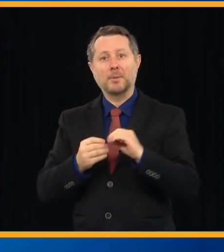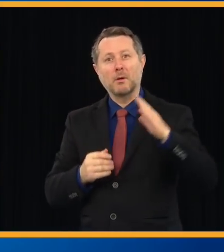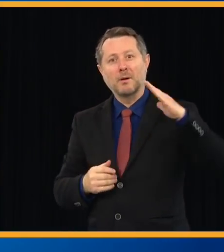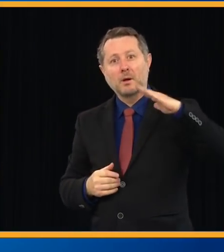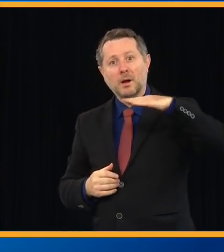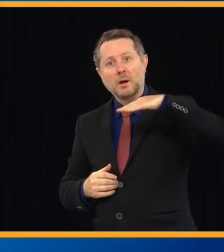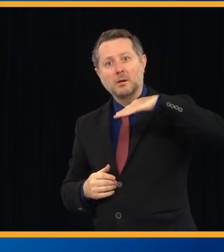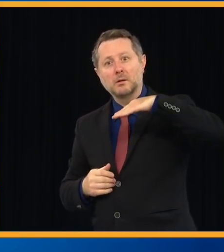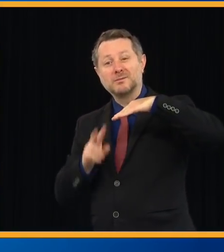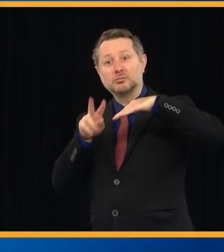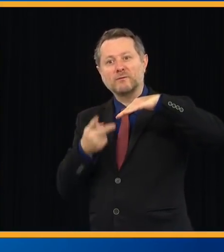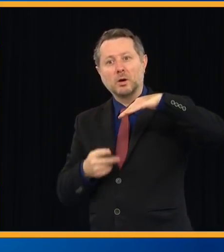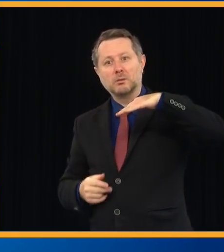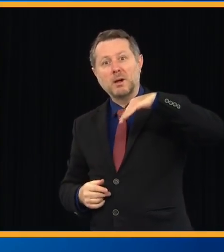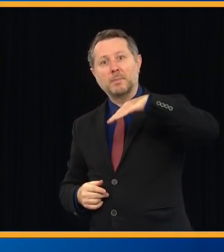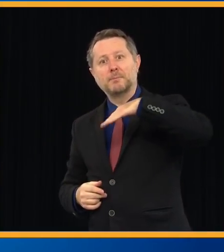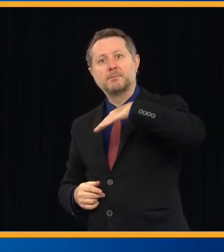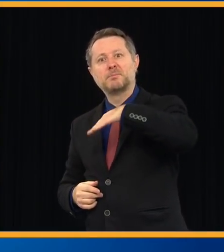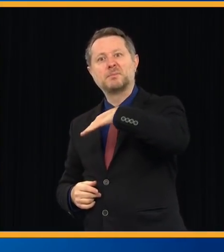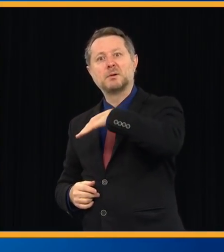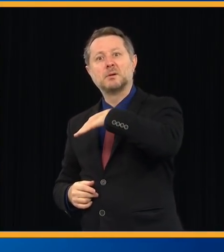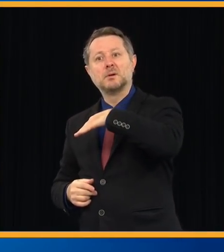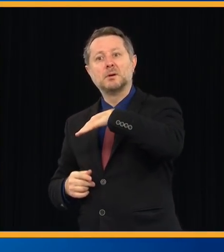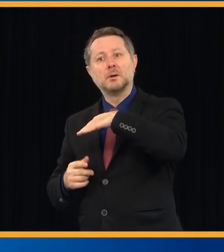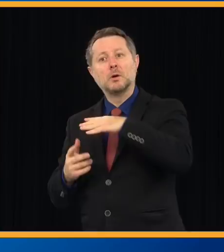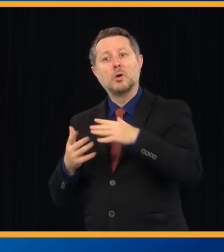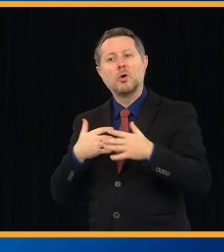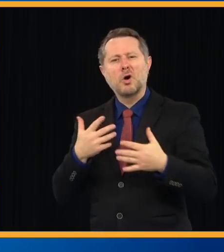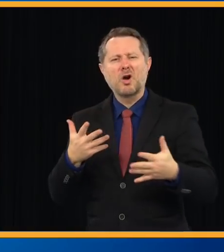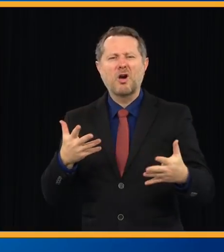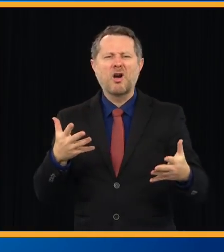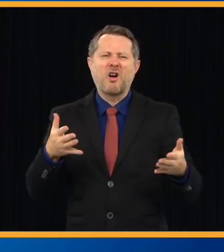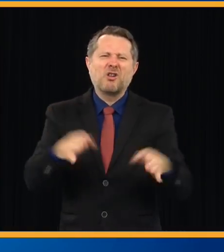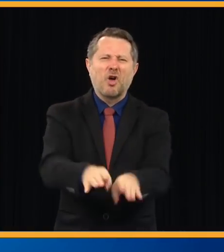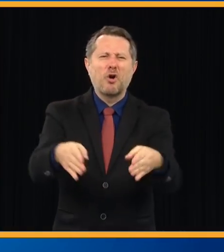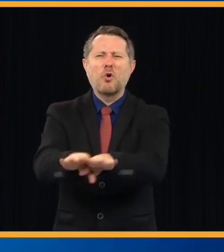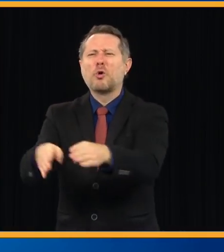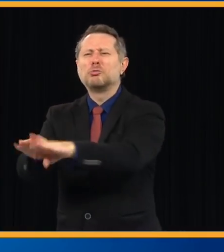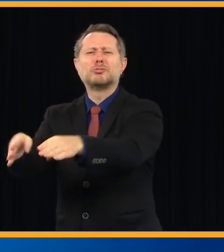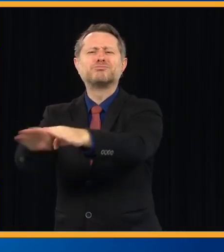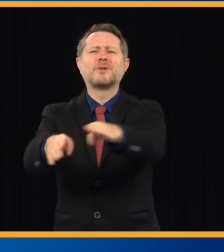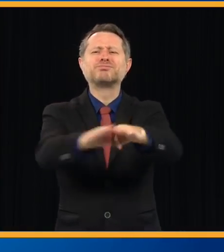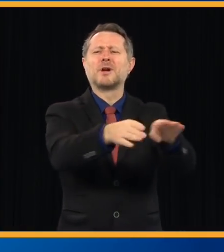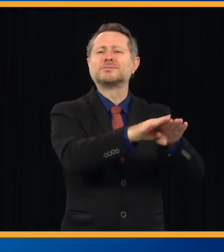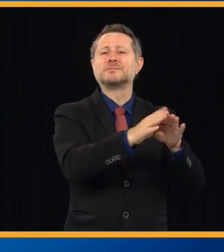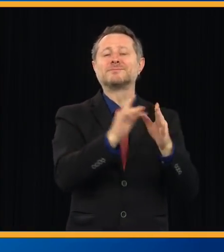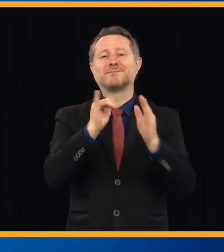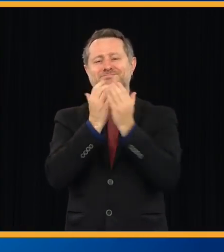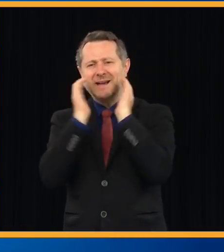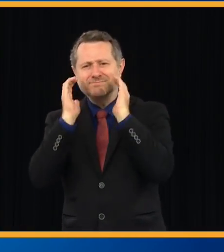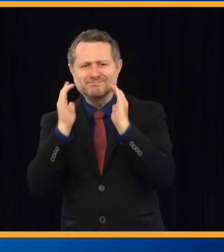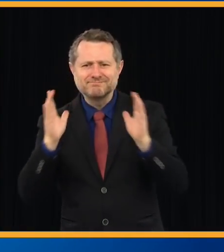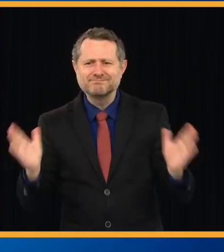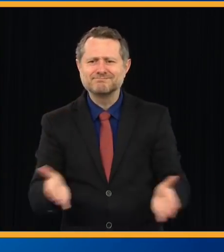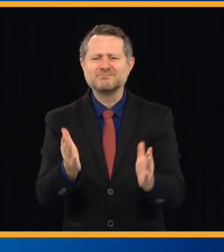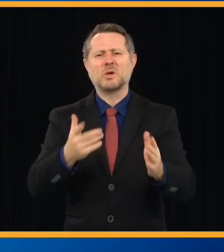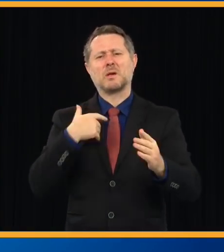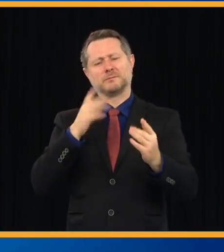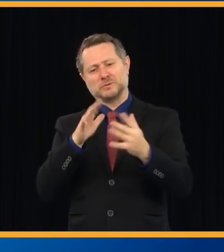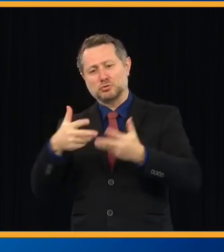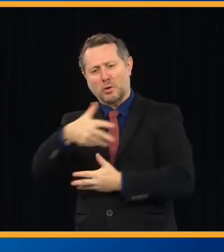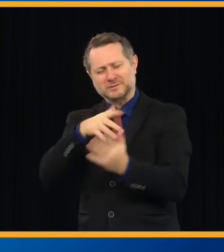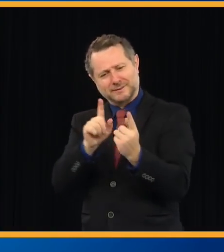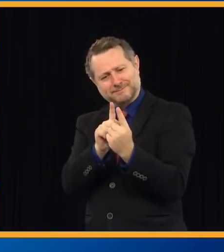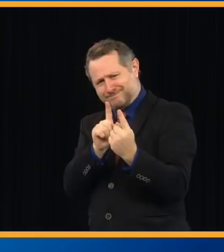reversed the spread, and that's what the closed down procedures did, that's what the masks have done, that's what the socially distancing